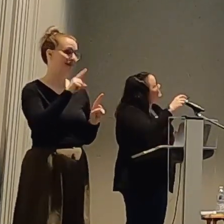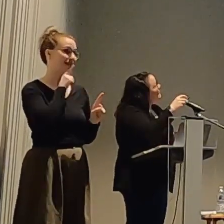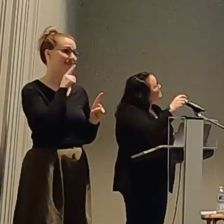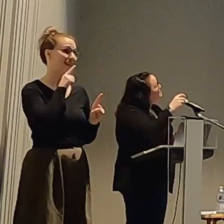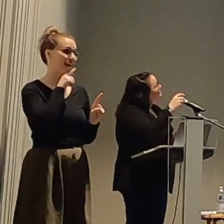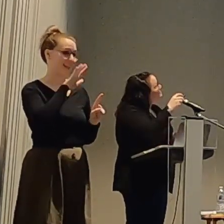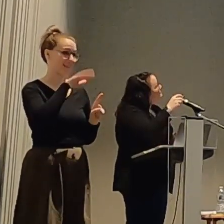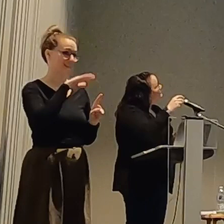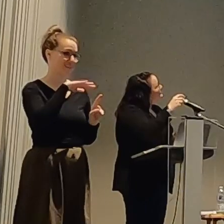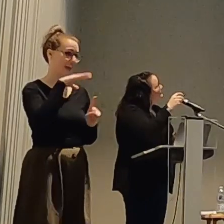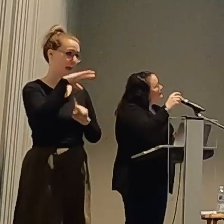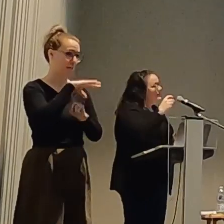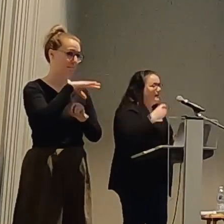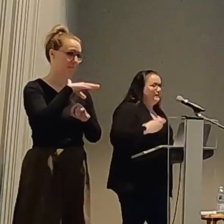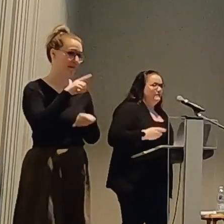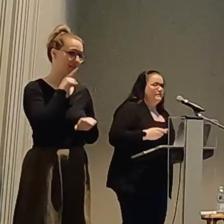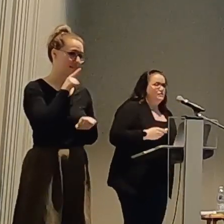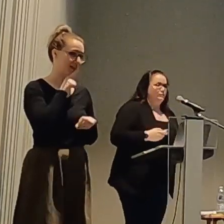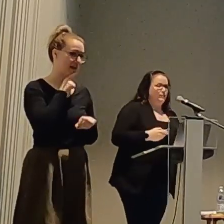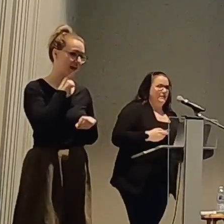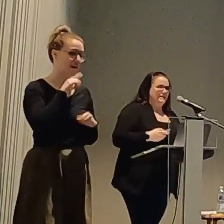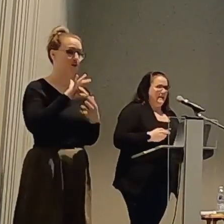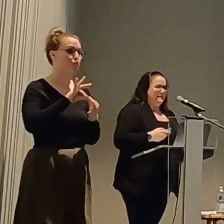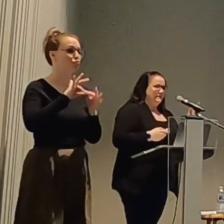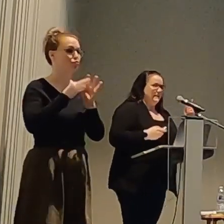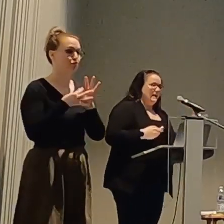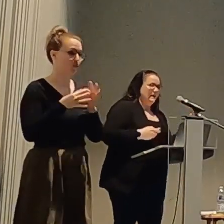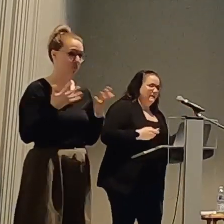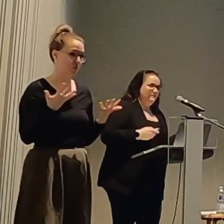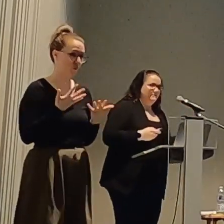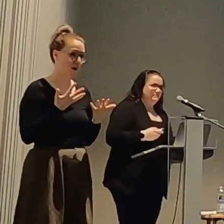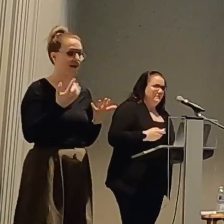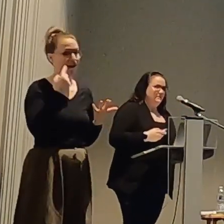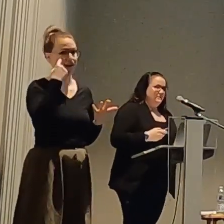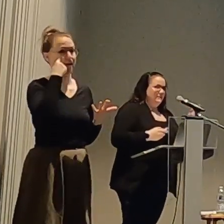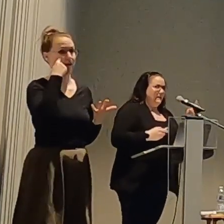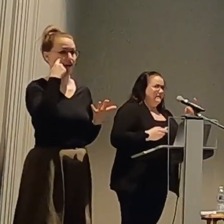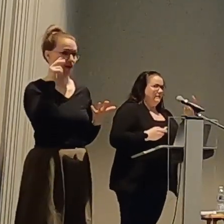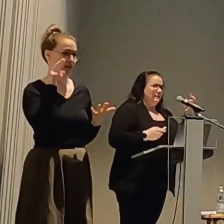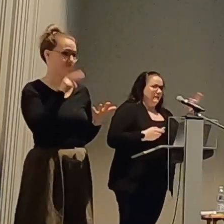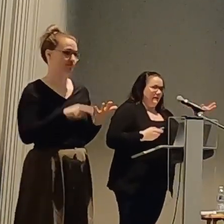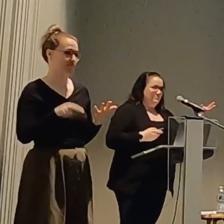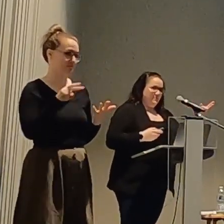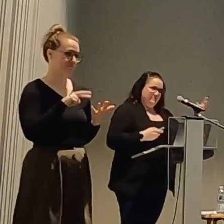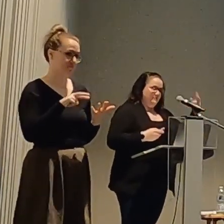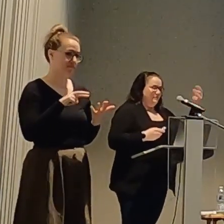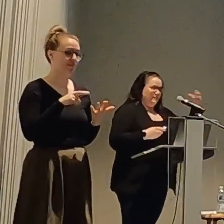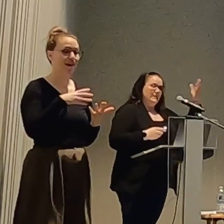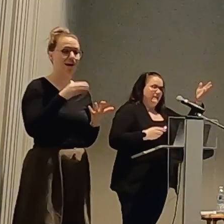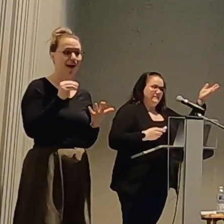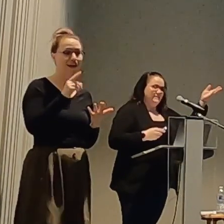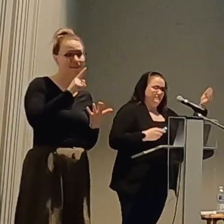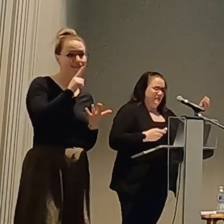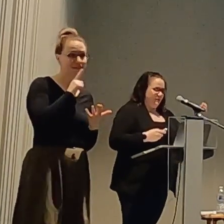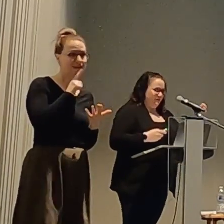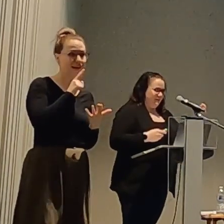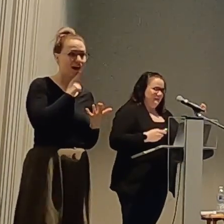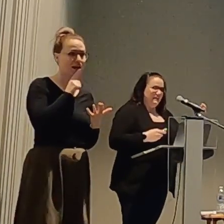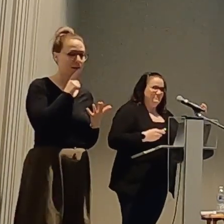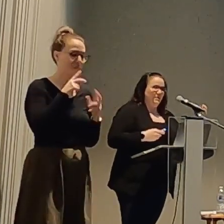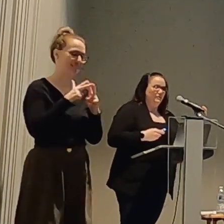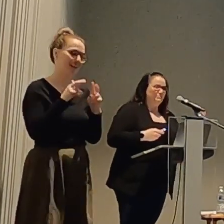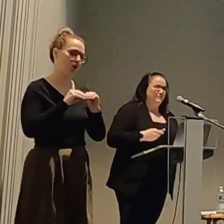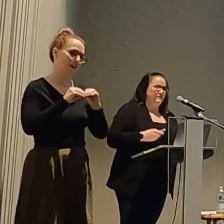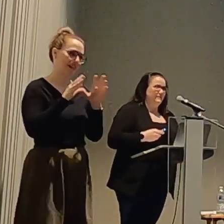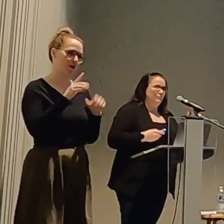the very top and interpreted it as an eye and a lamp or a light. It's very